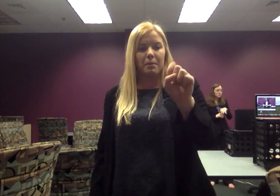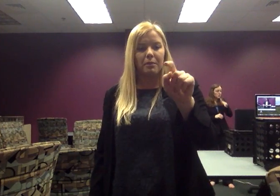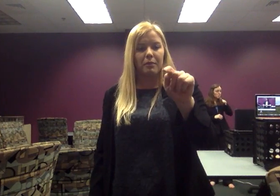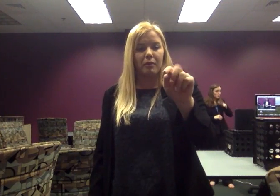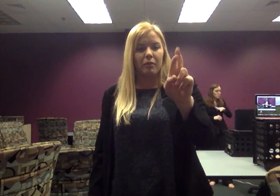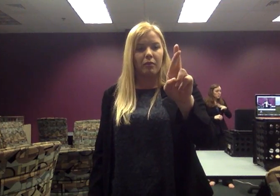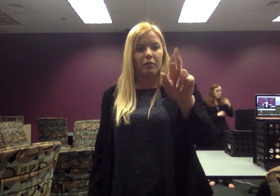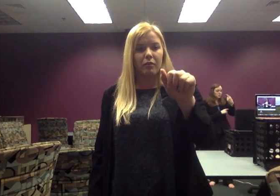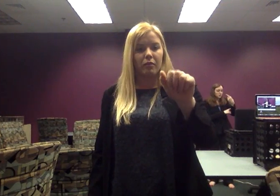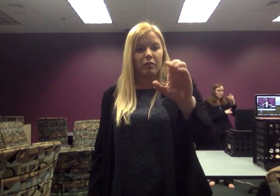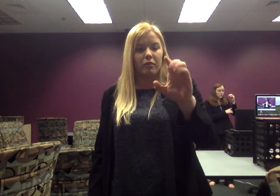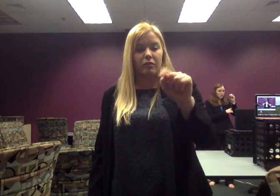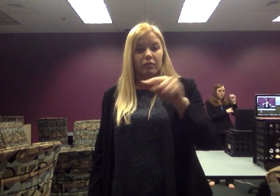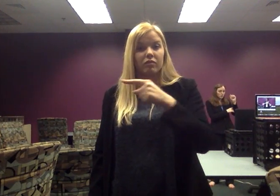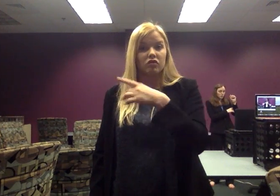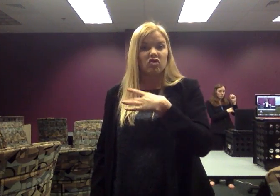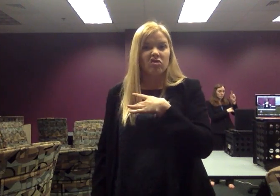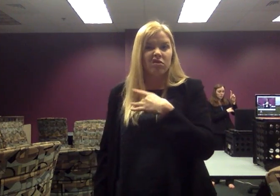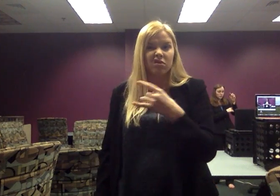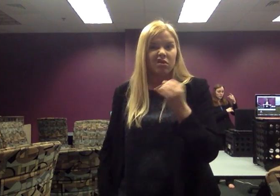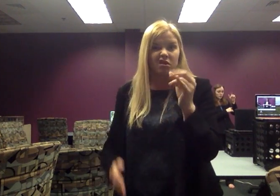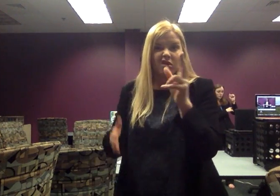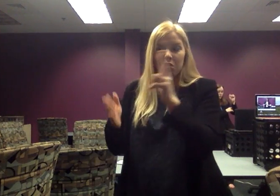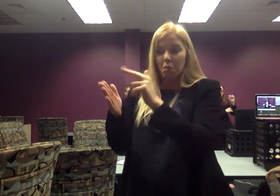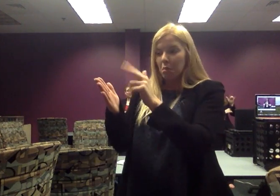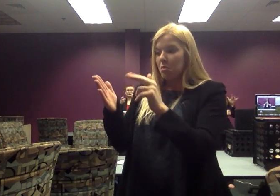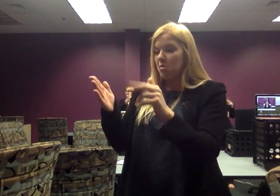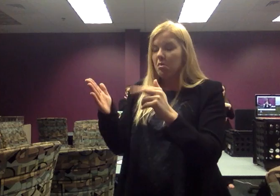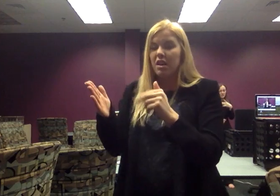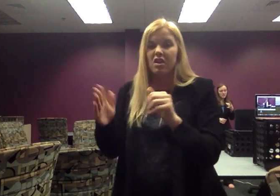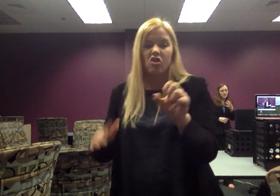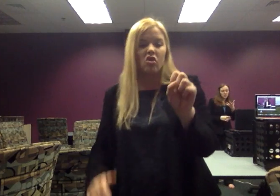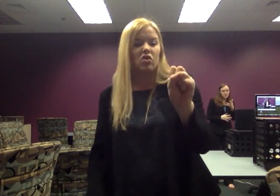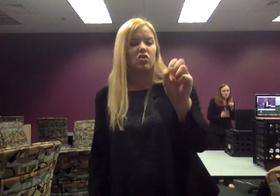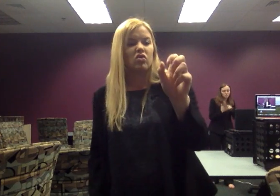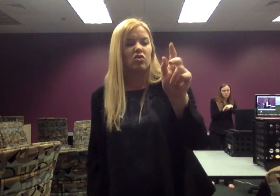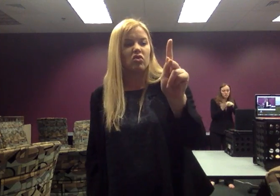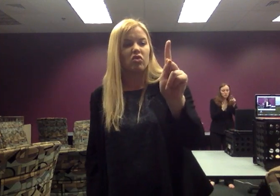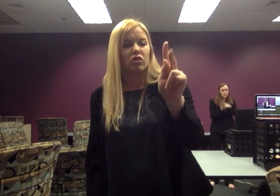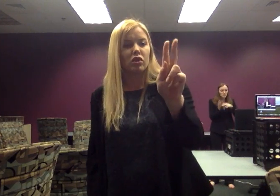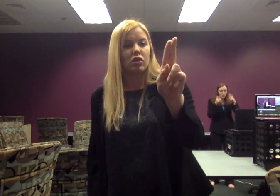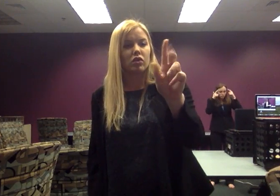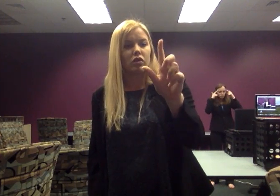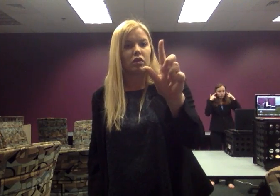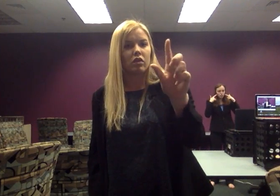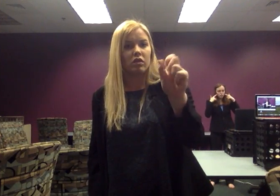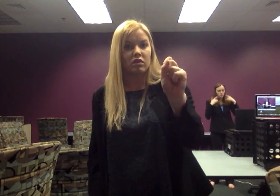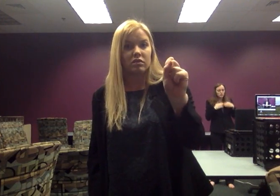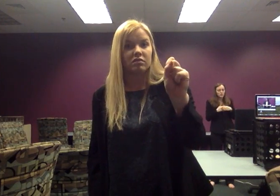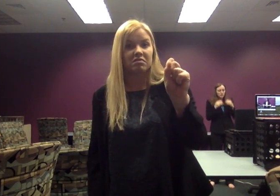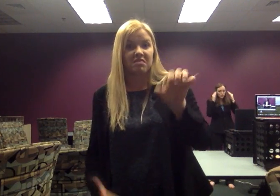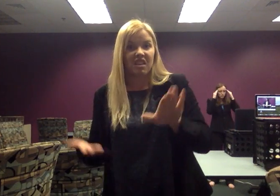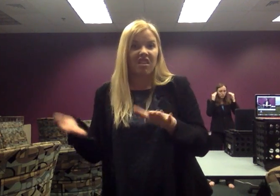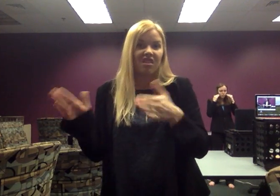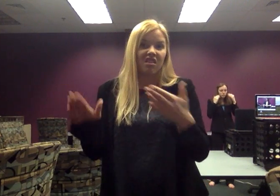skulls. Every morning when she was living in the desert, she would go out for a desert walk, and she would walk around and pick up things on her walk, maybe rocks